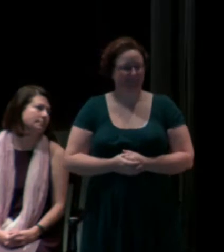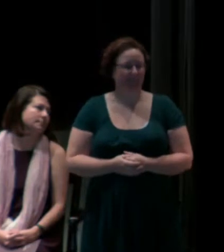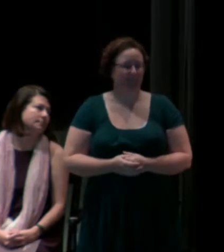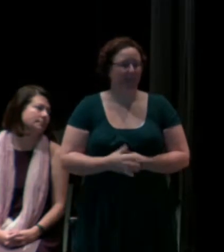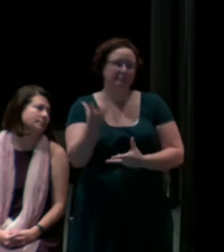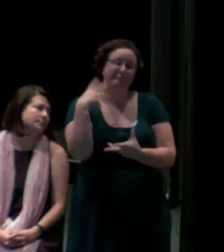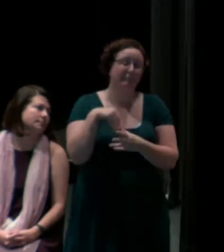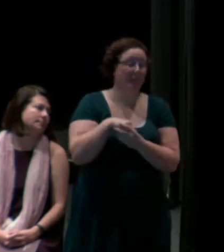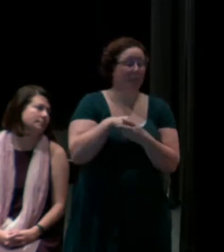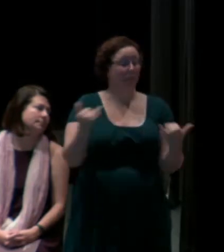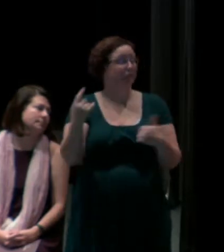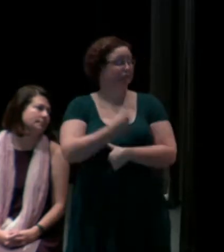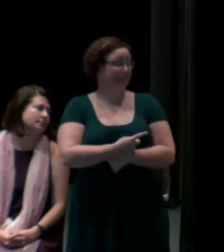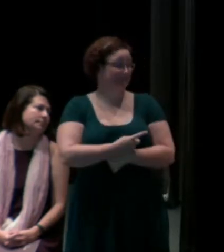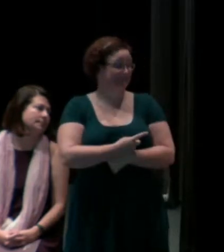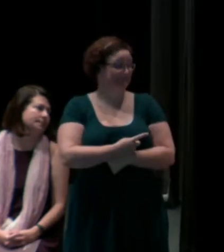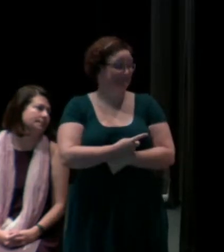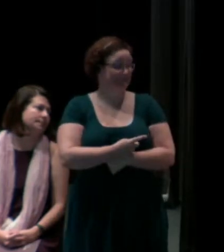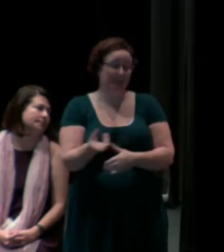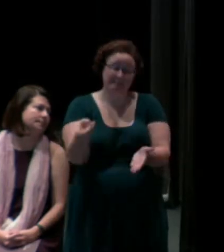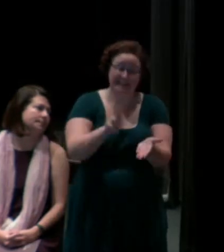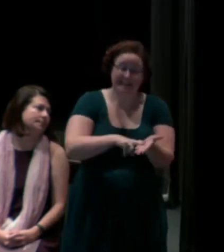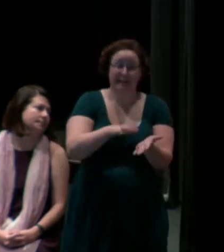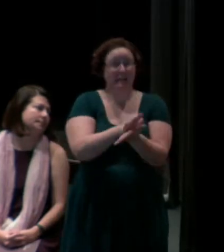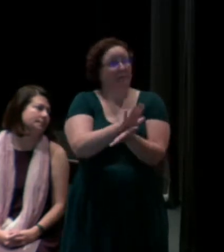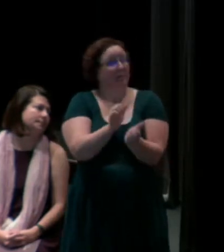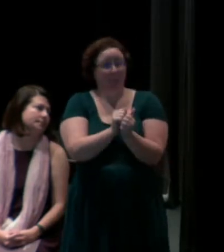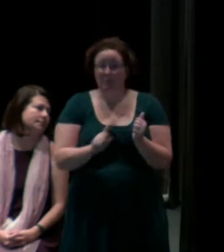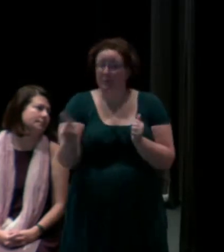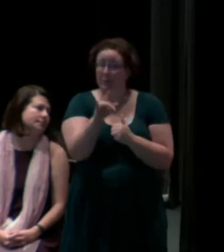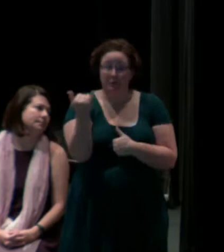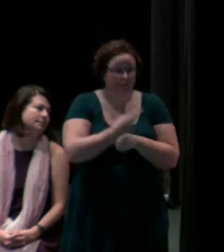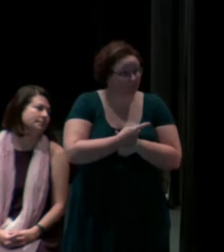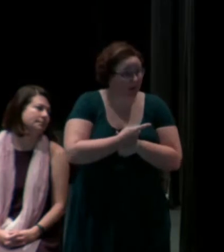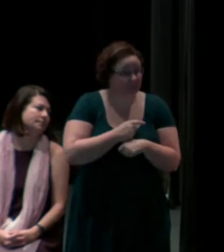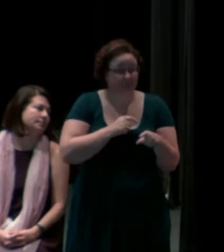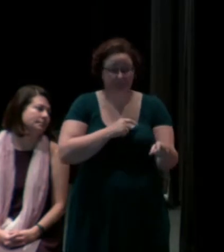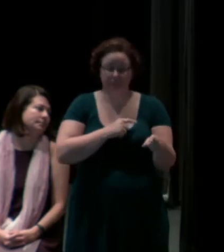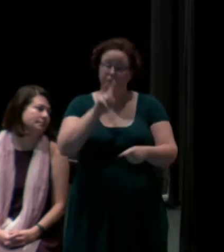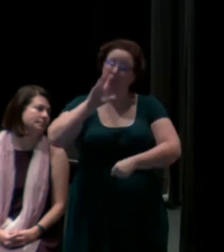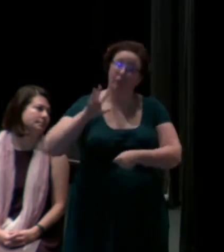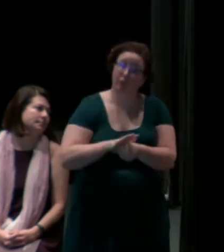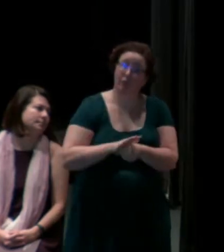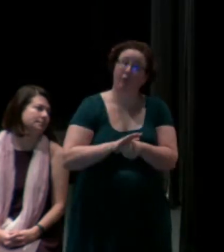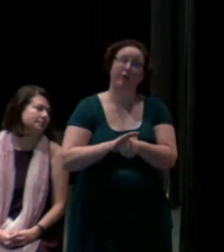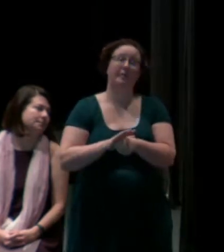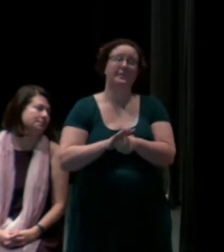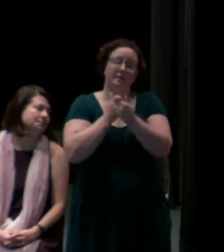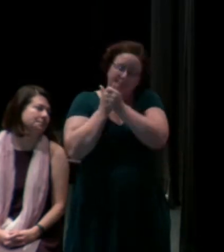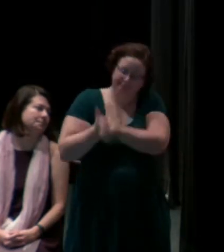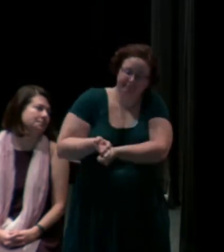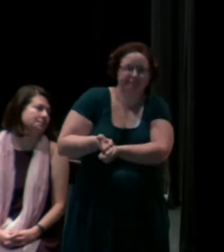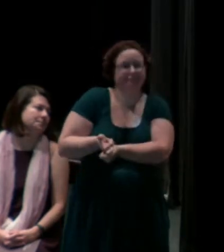be a part of today, to be signing with you today, to affirm our